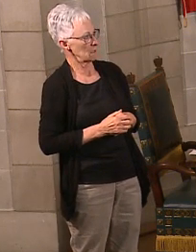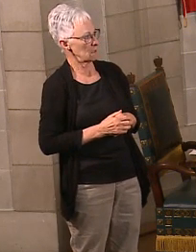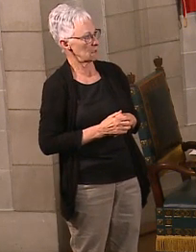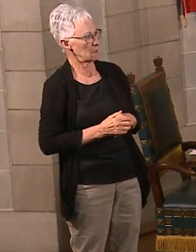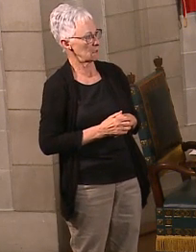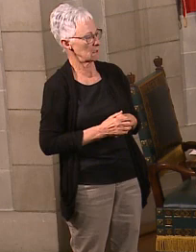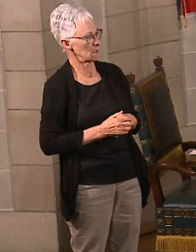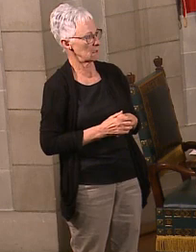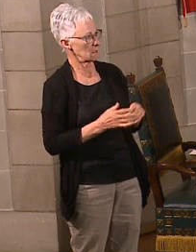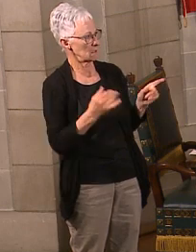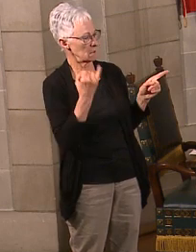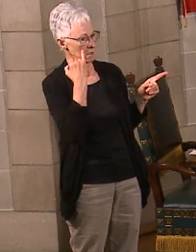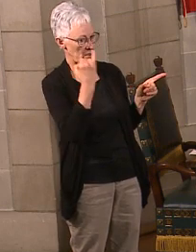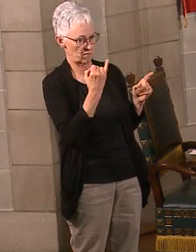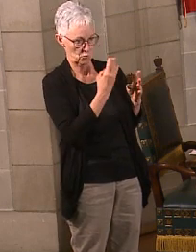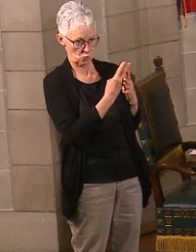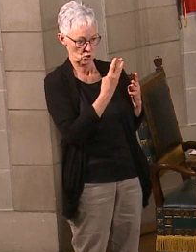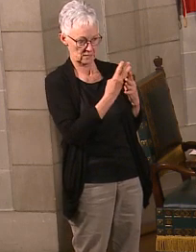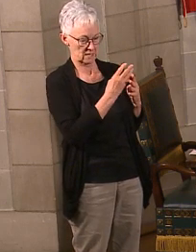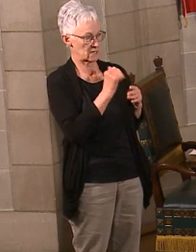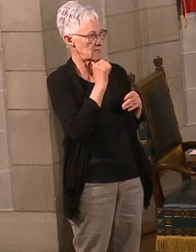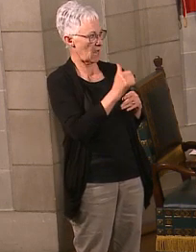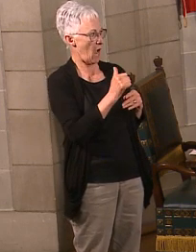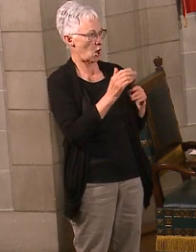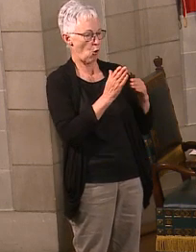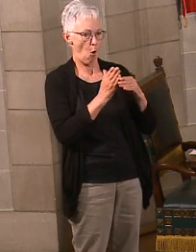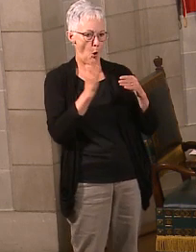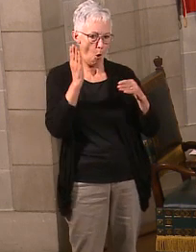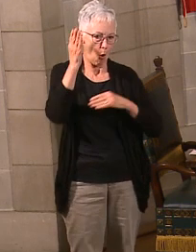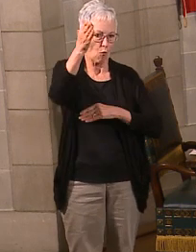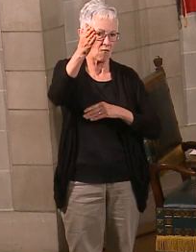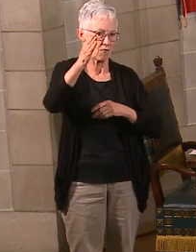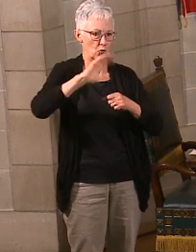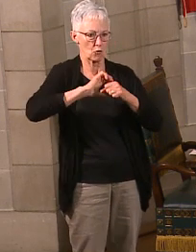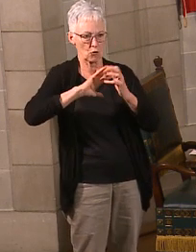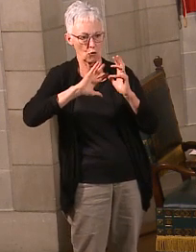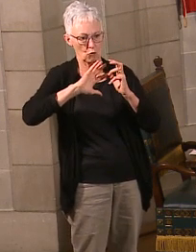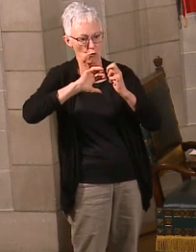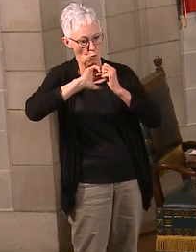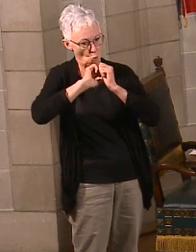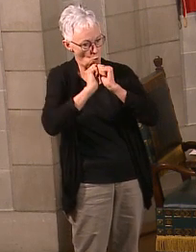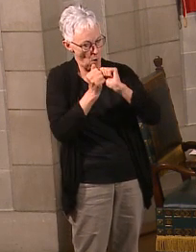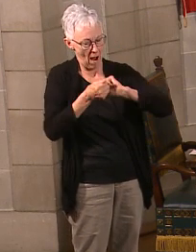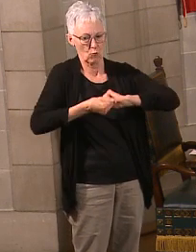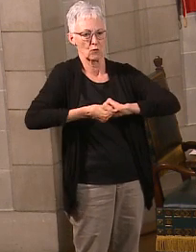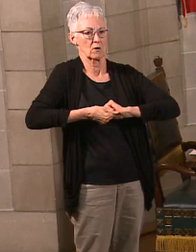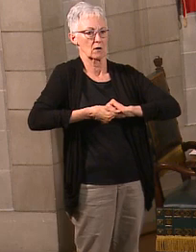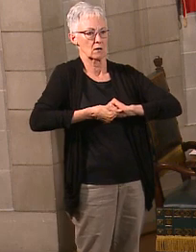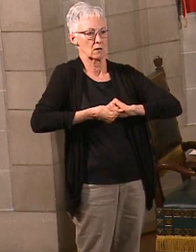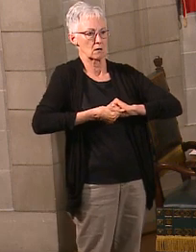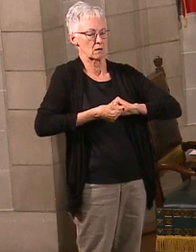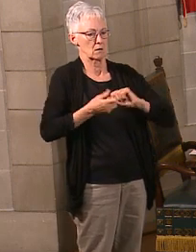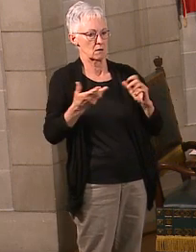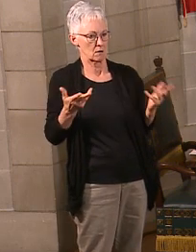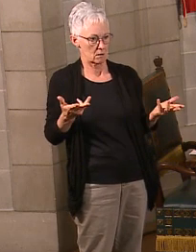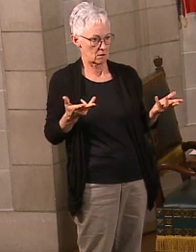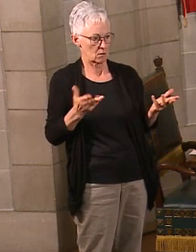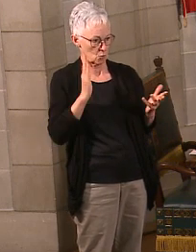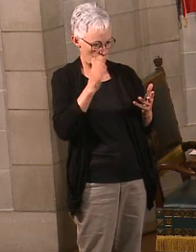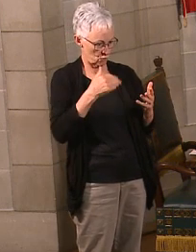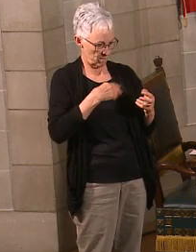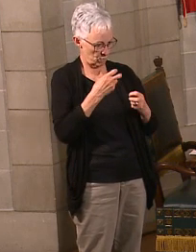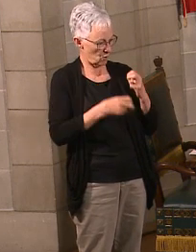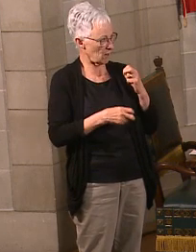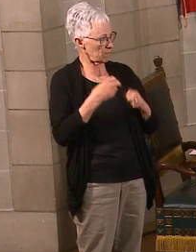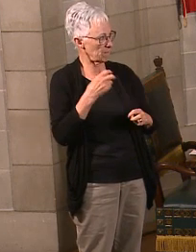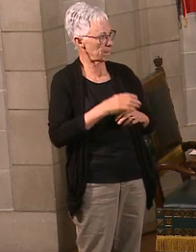So here again, I've talked about this many times. The issues aren't where they sleep. The issues are, some